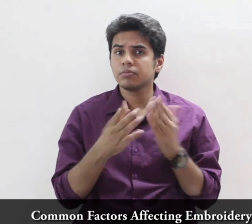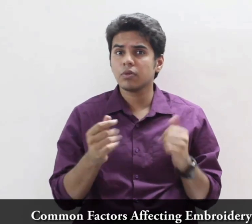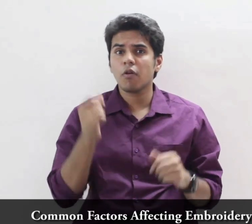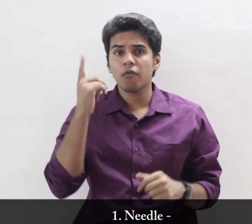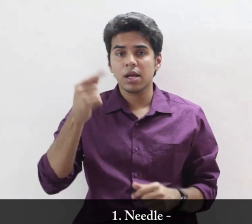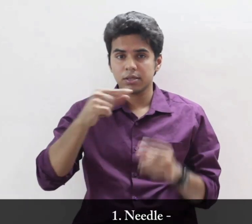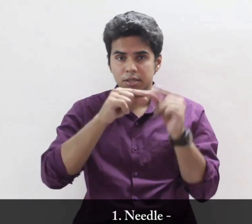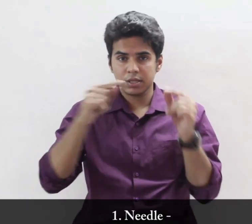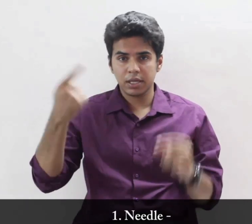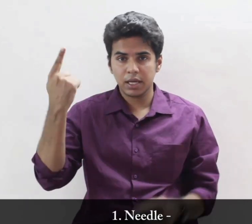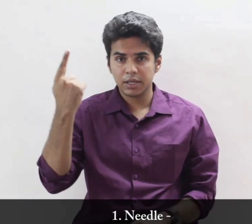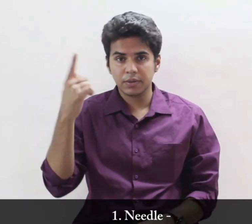Number 1. Needle.